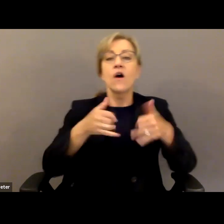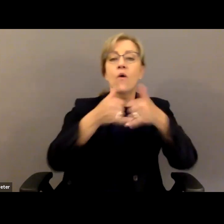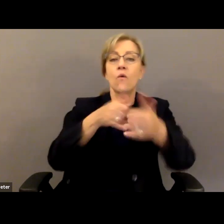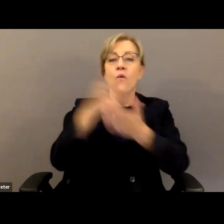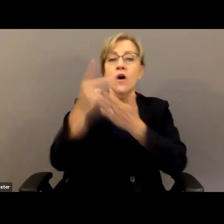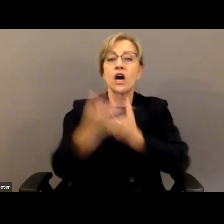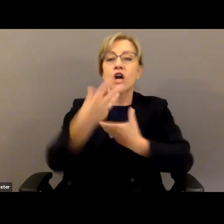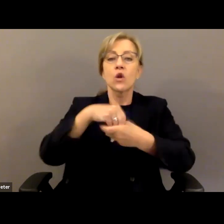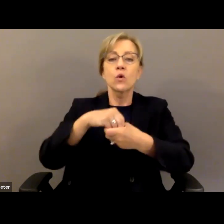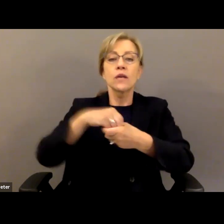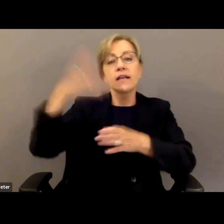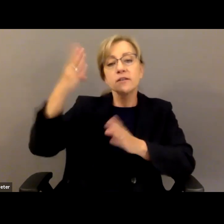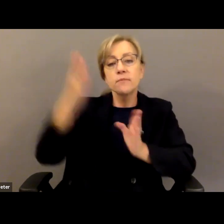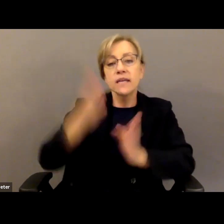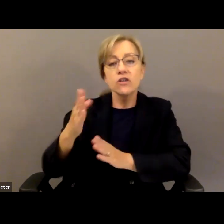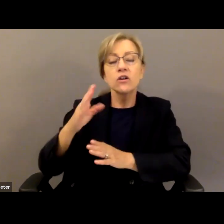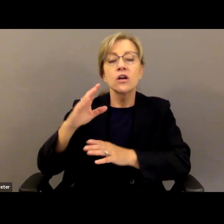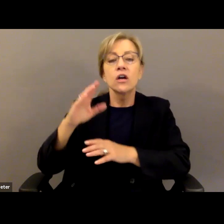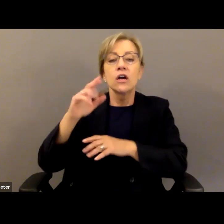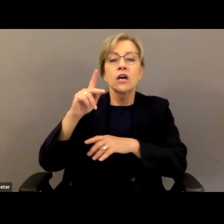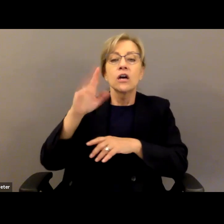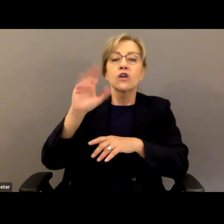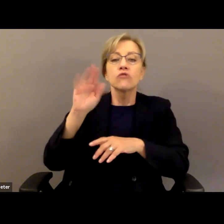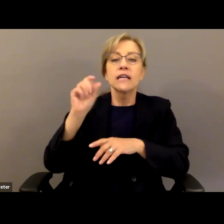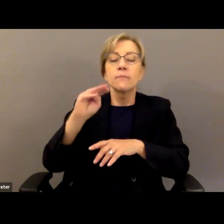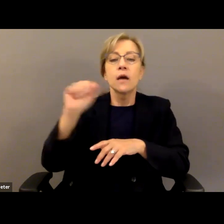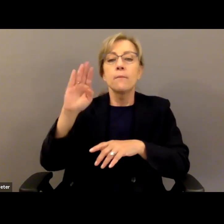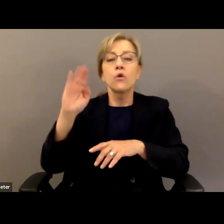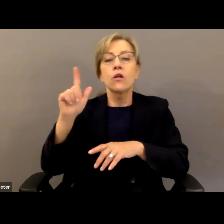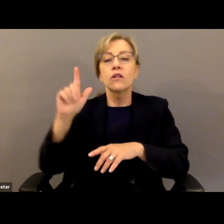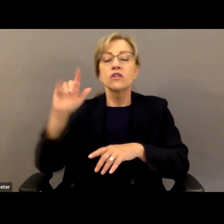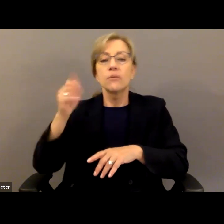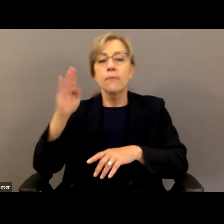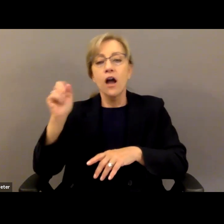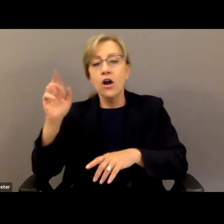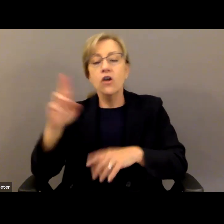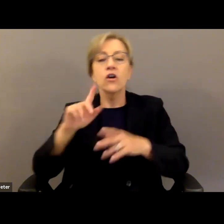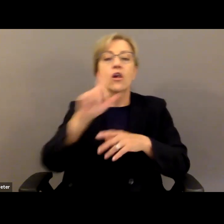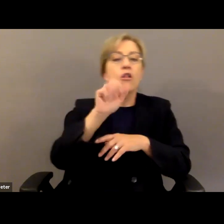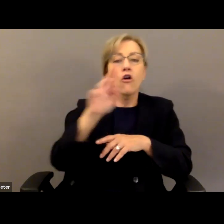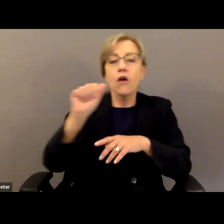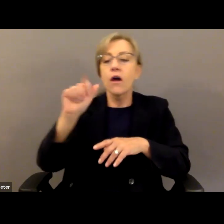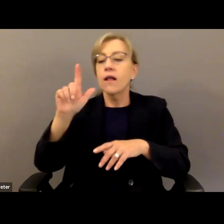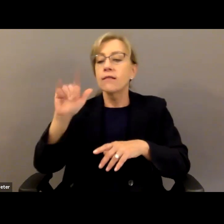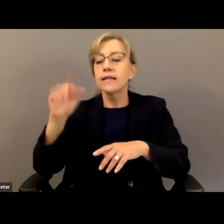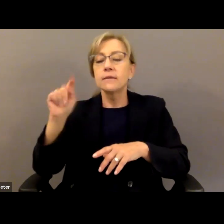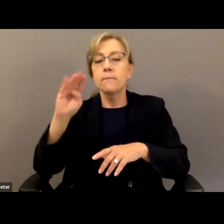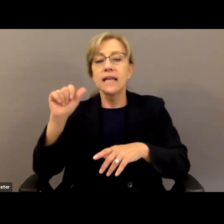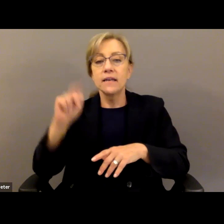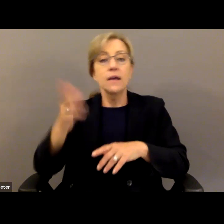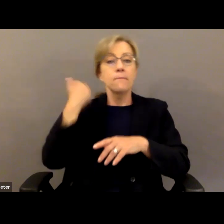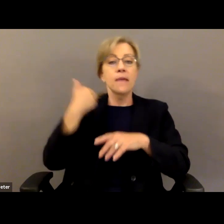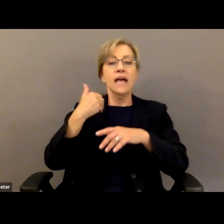keynote speakers as Kareem Abdul-Jabbar, Sarah Paretsky, and Laura Lippman. Past Carnegie Medal winners include,